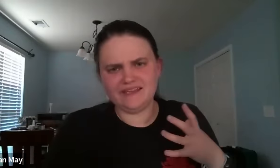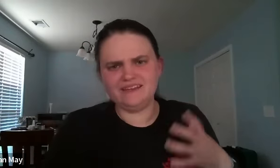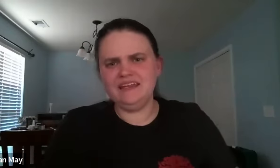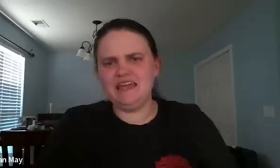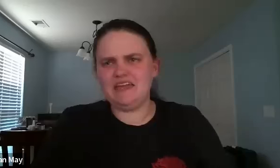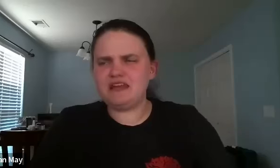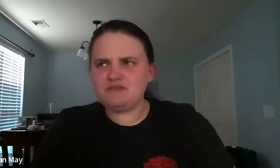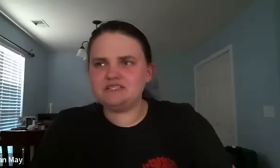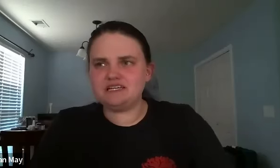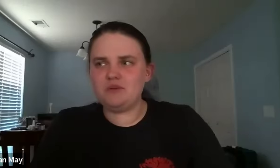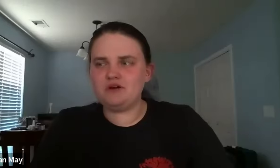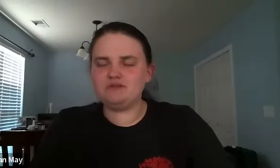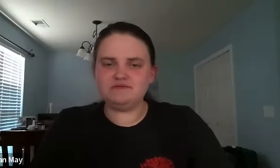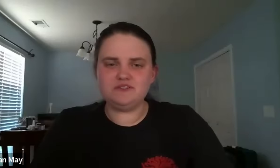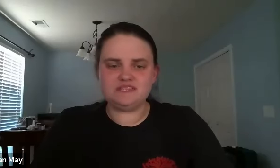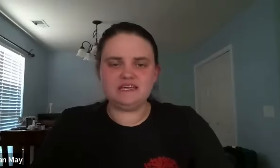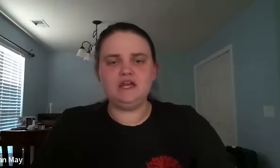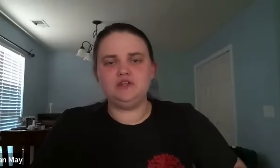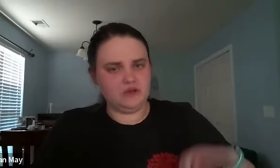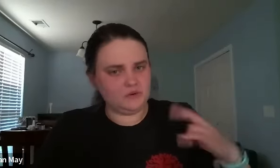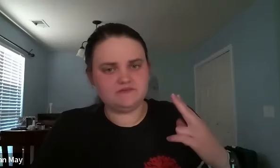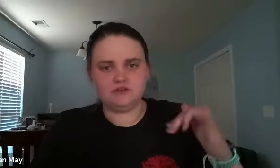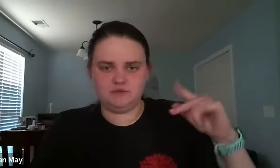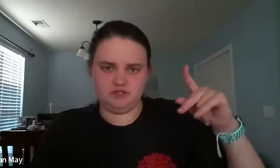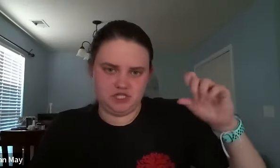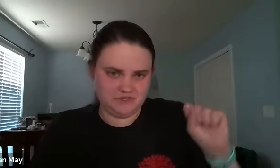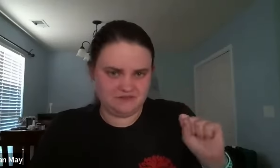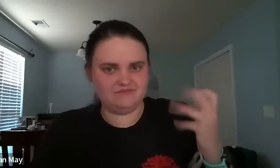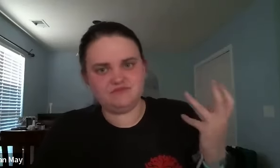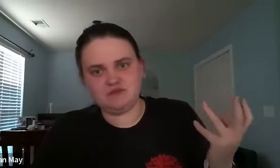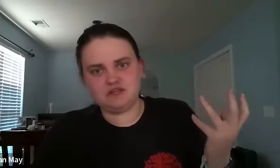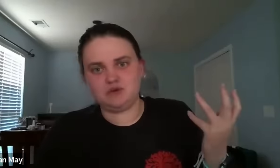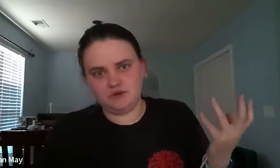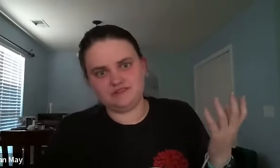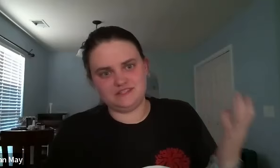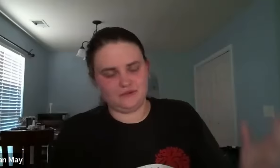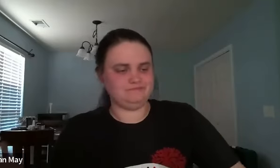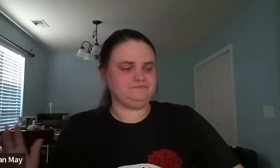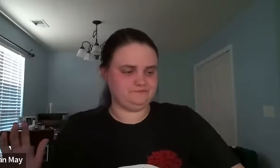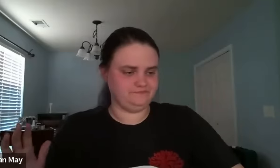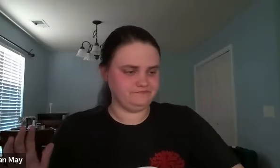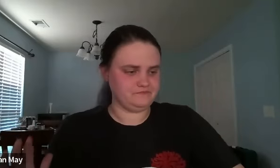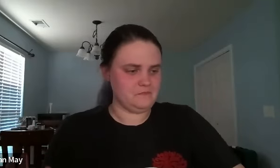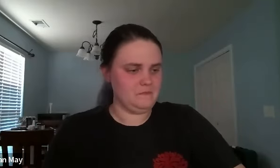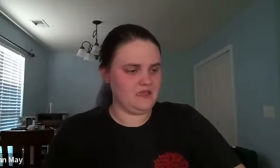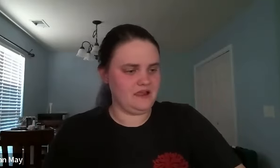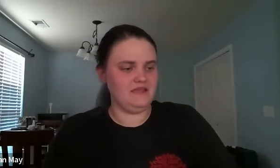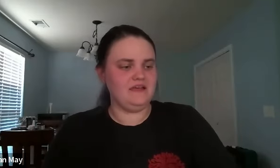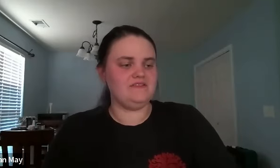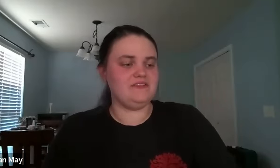and if it ever did come where it was confusing, you can always finger spell chips. It's a very short word. So, all right. Then the